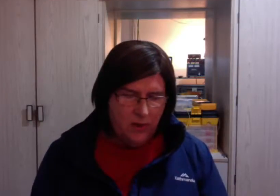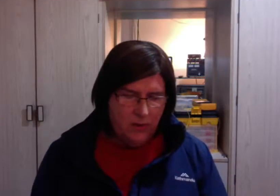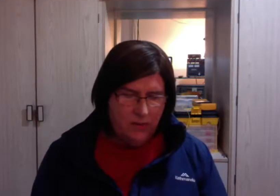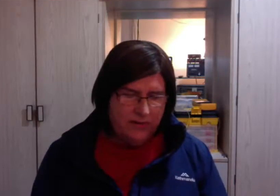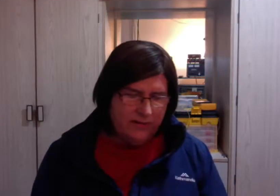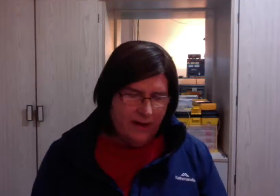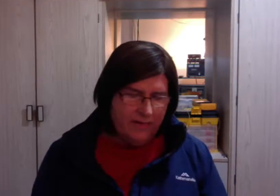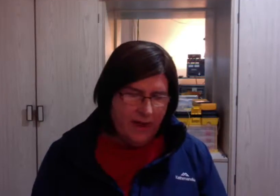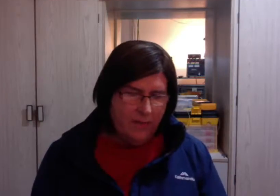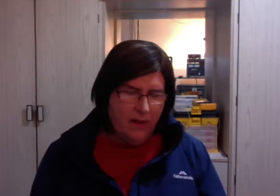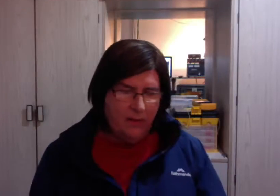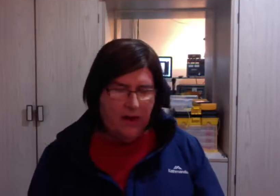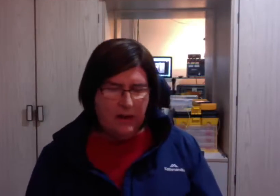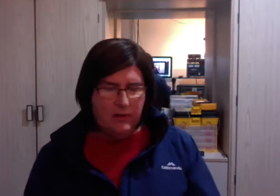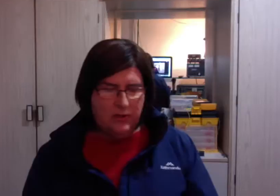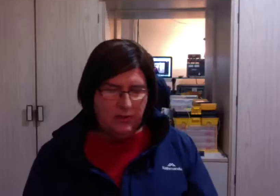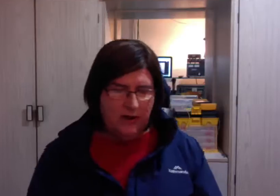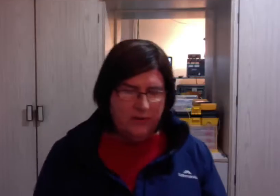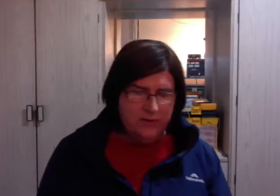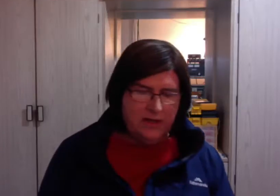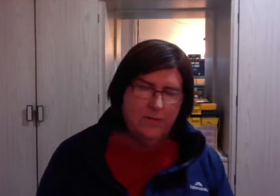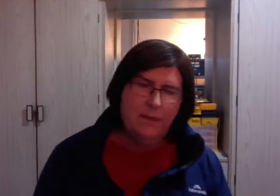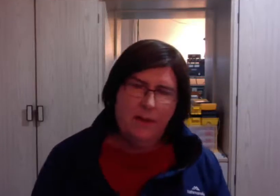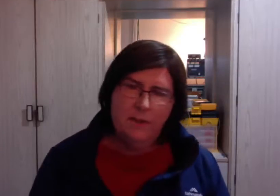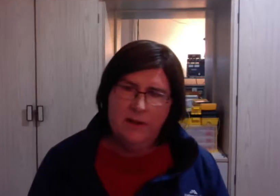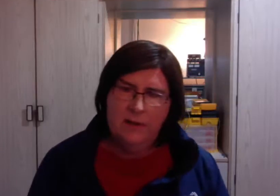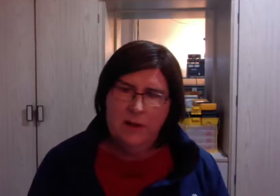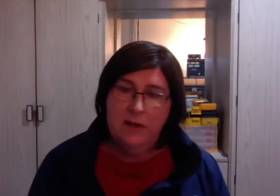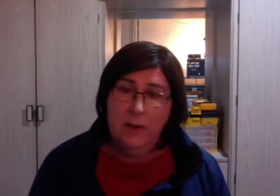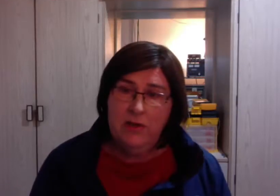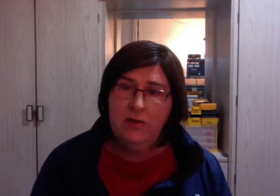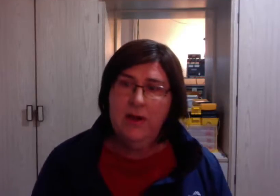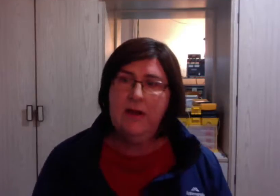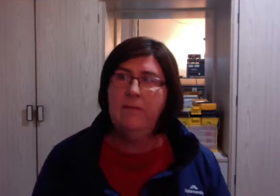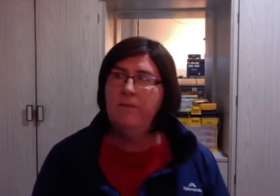all this stuff out, by the way, which I do teach my people in my towing training,